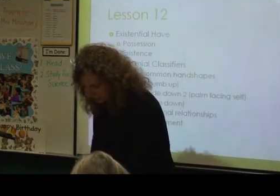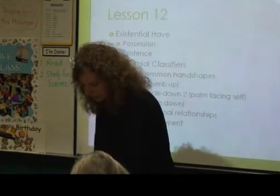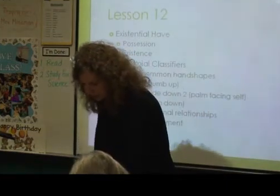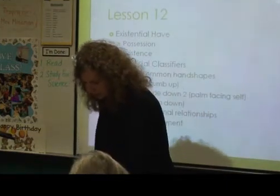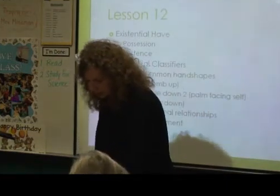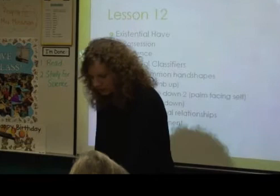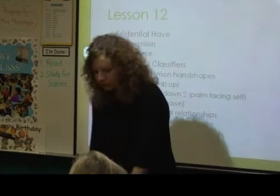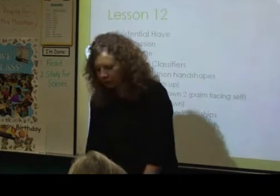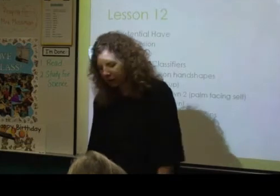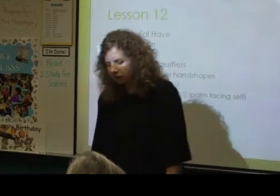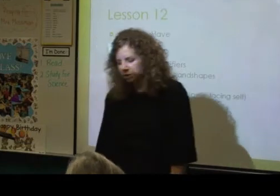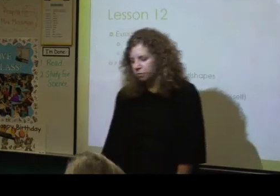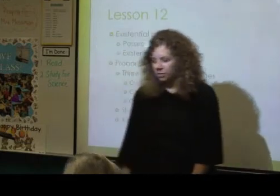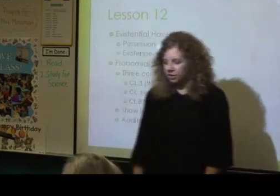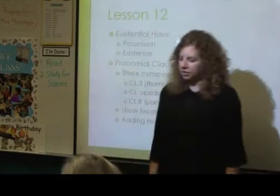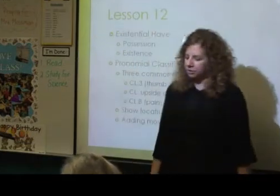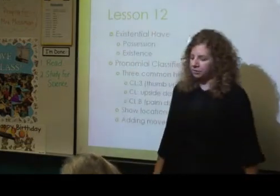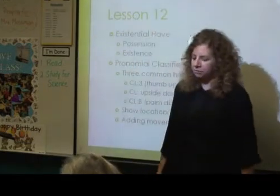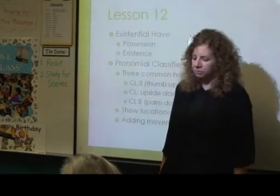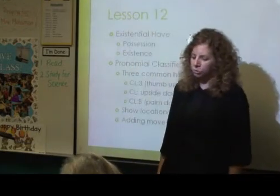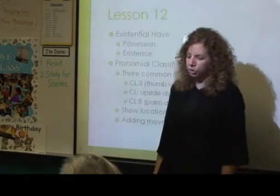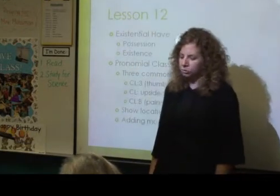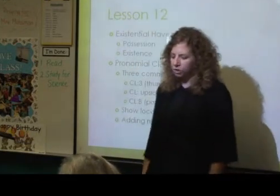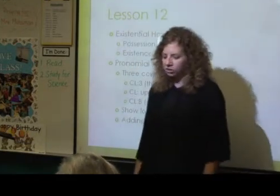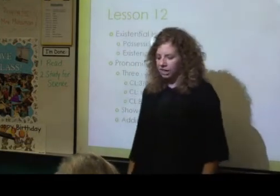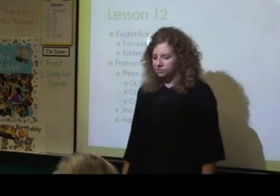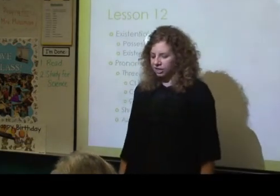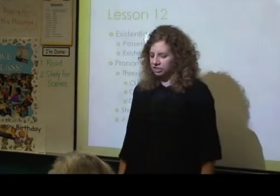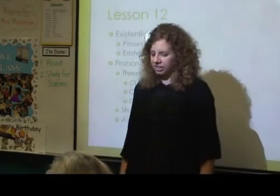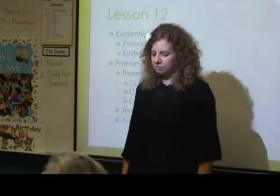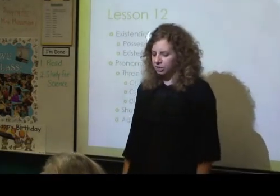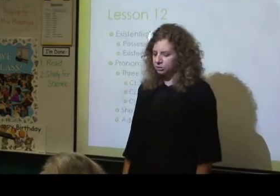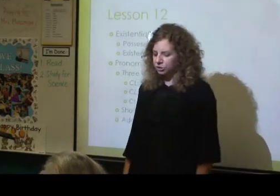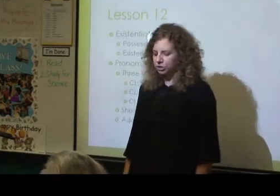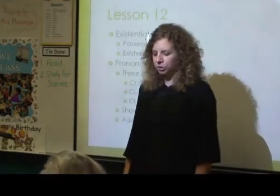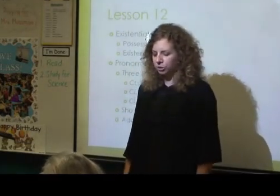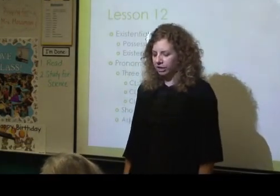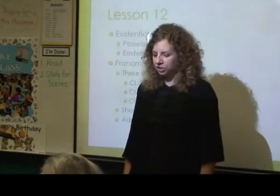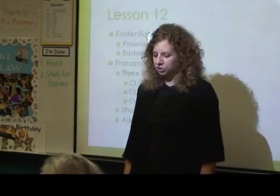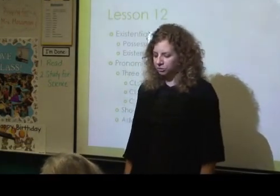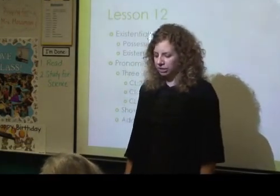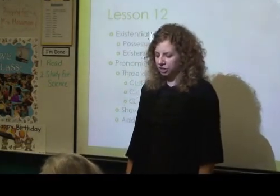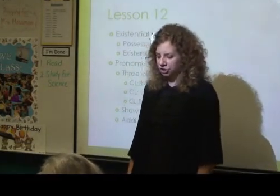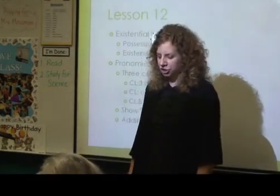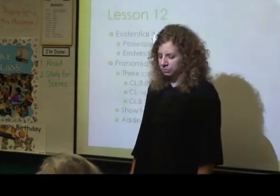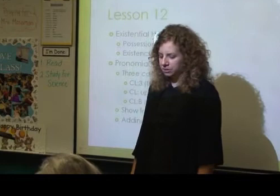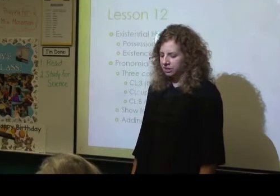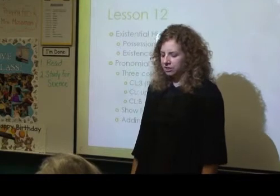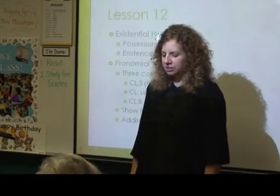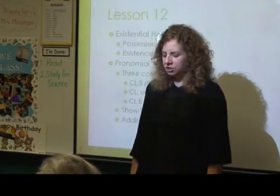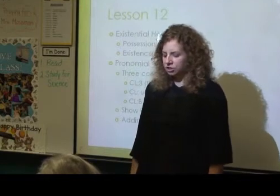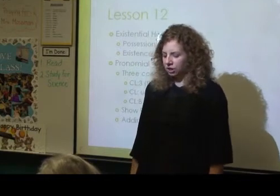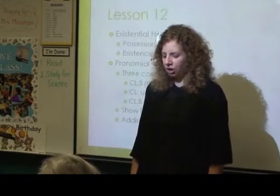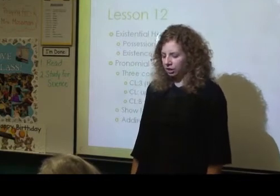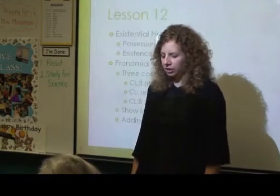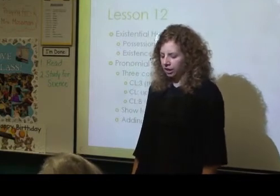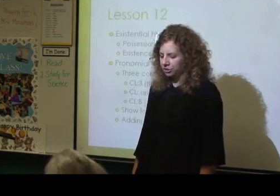Okay, so I like what they're doing on page 133. Pronomial classifiers can be used to show locational relationships such as on,